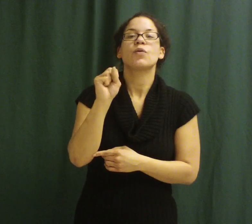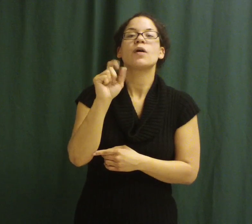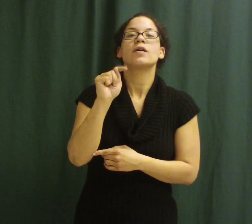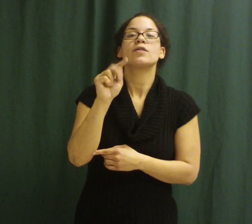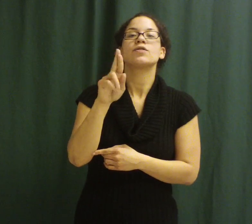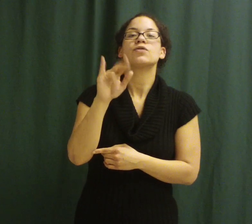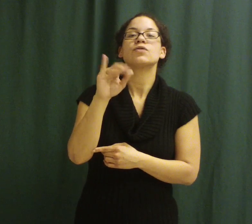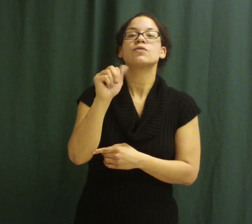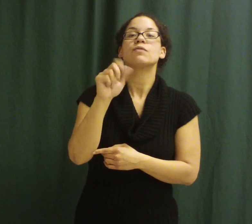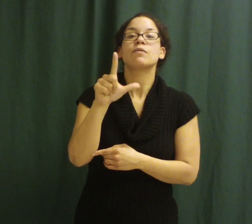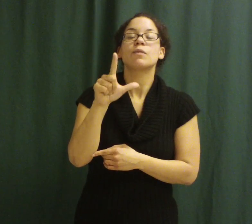because